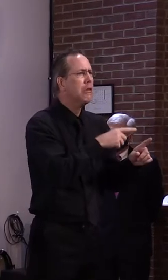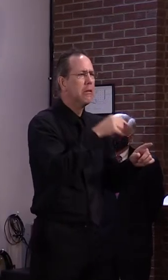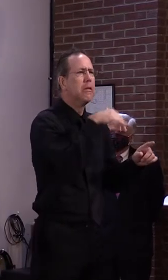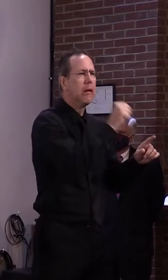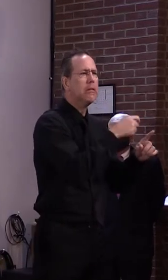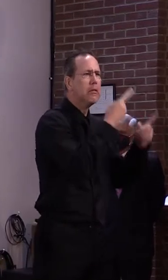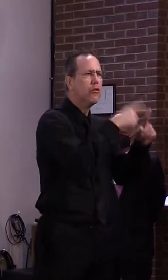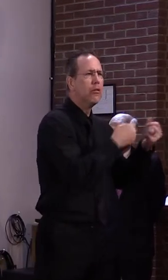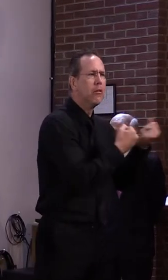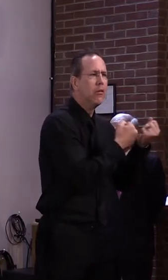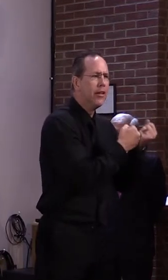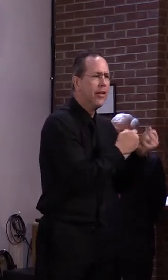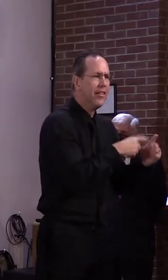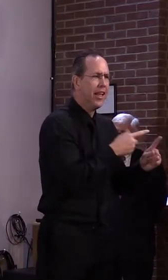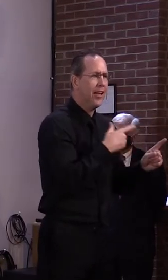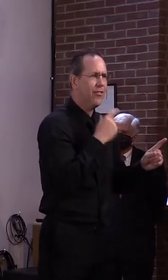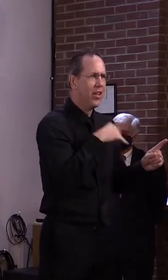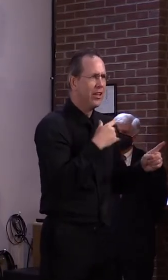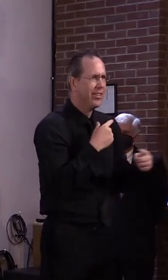that. Thank you.